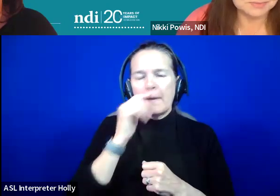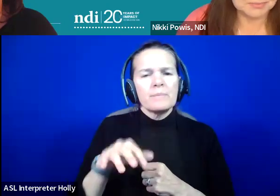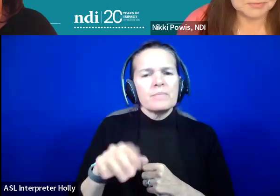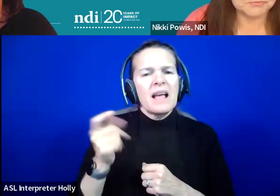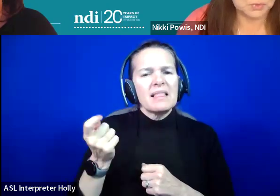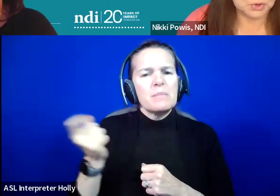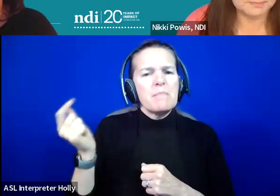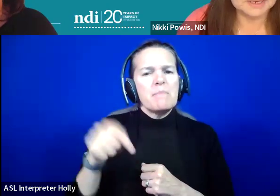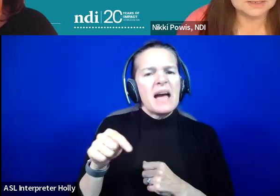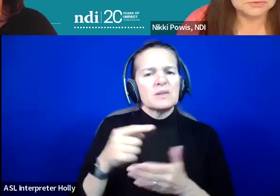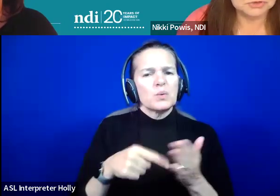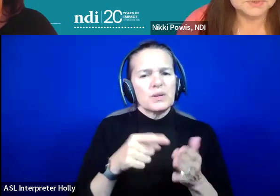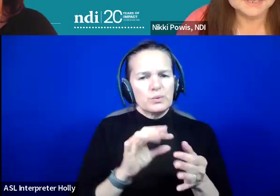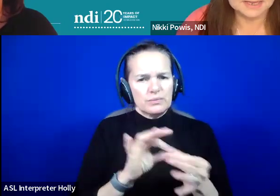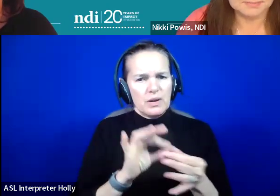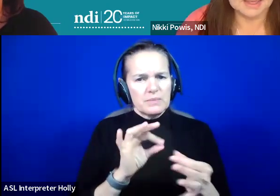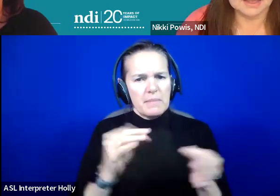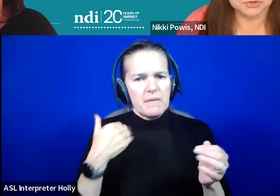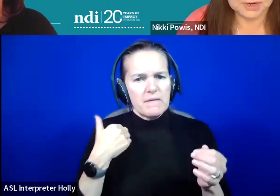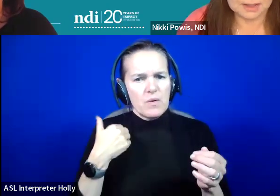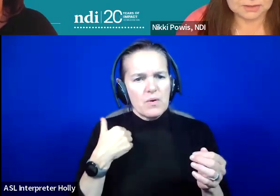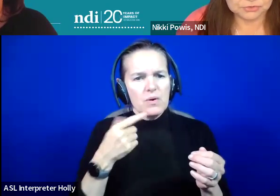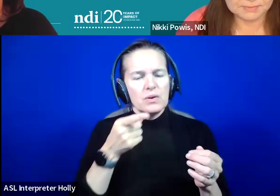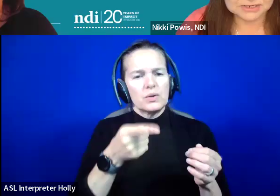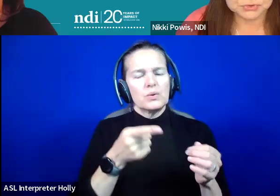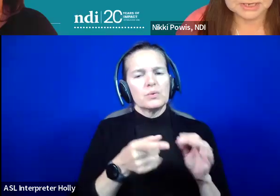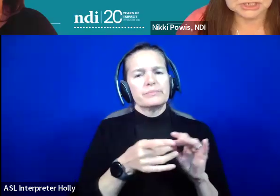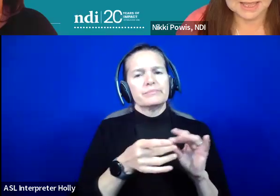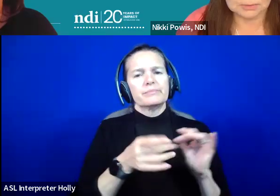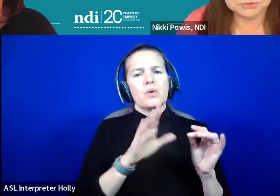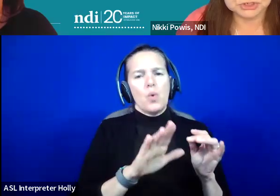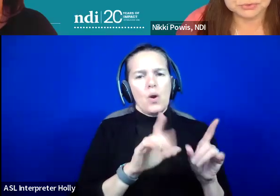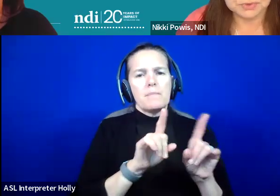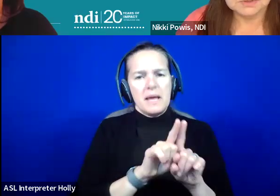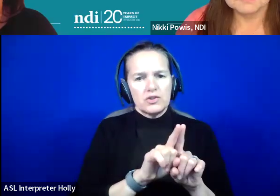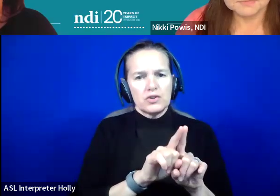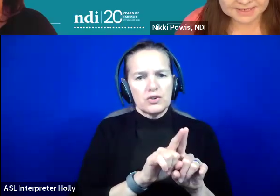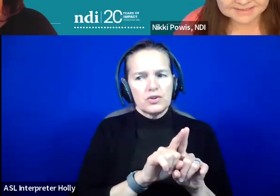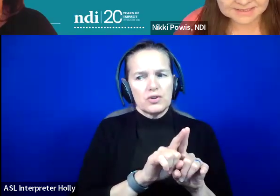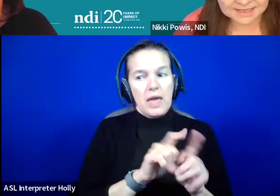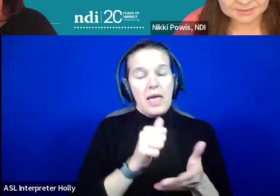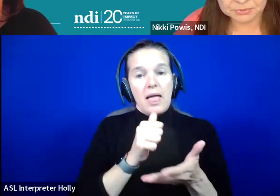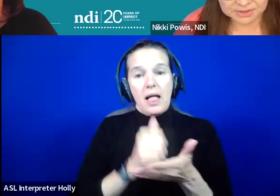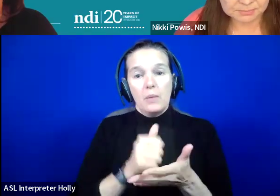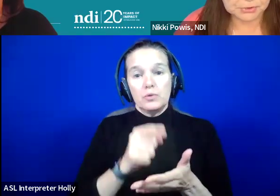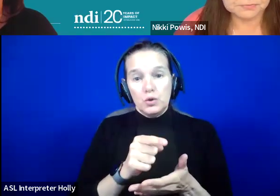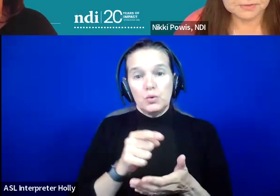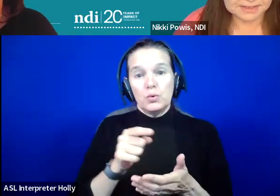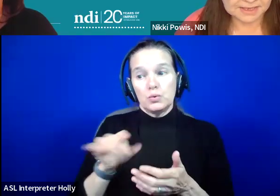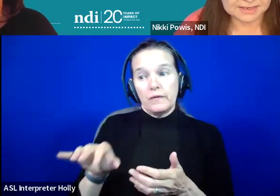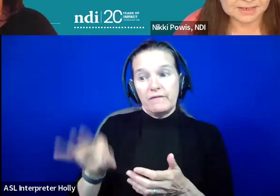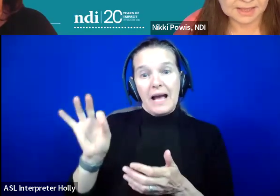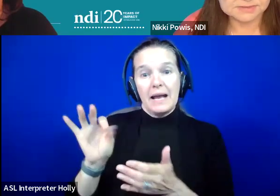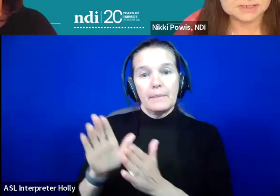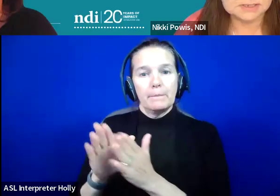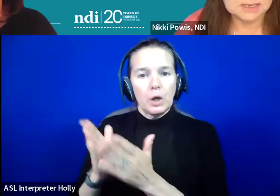what you talked about before, but you were saying about how your mentor actually helped you find that bookkeeper,